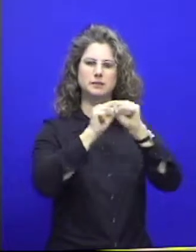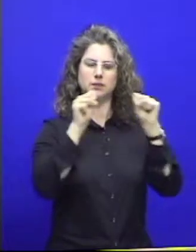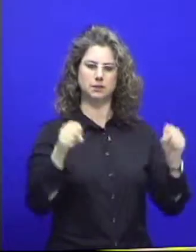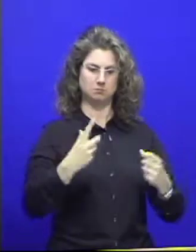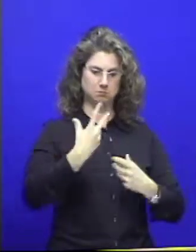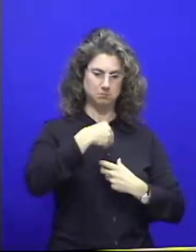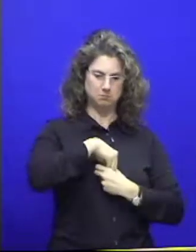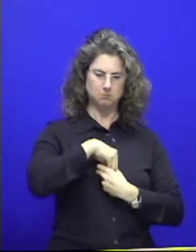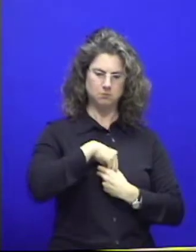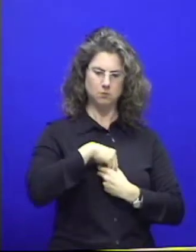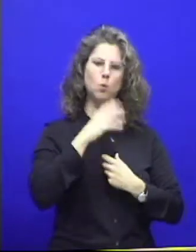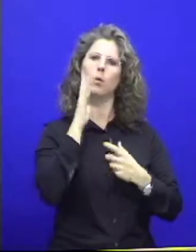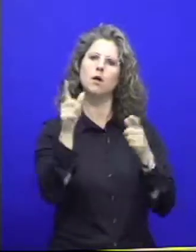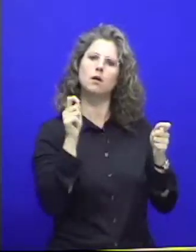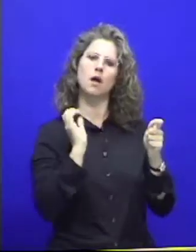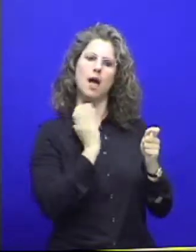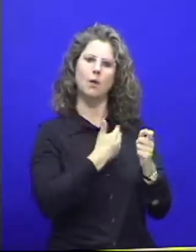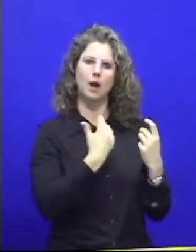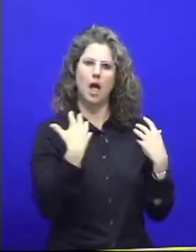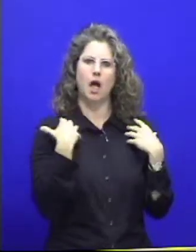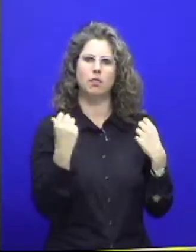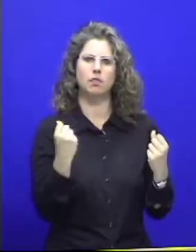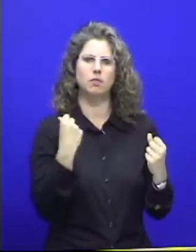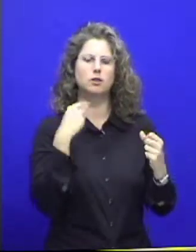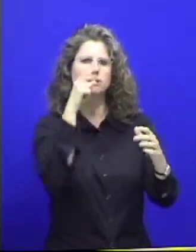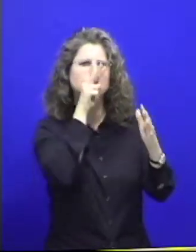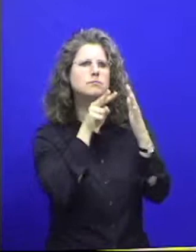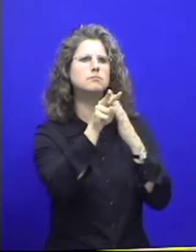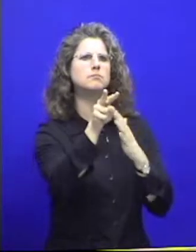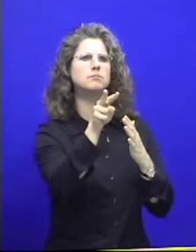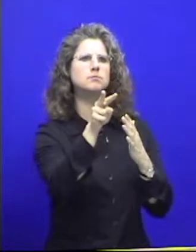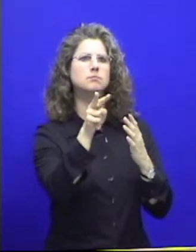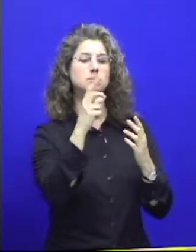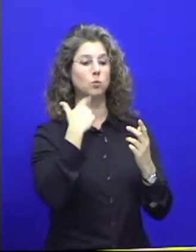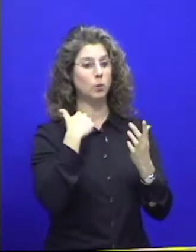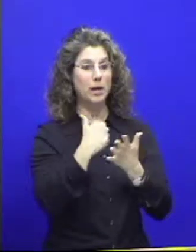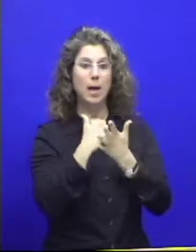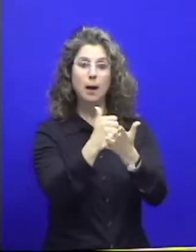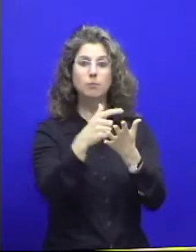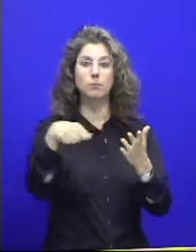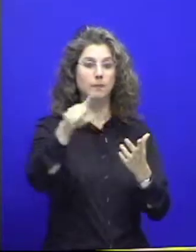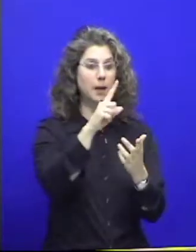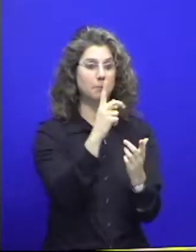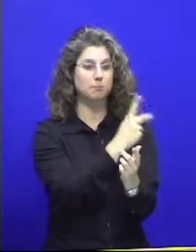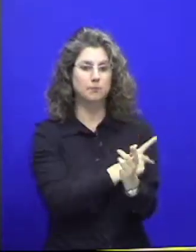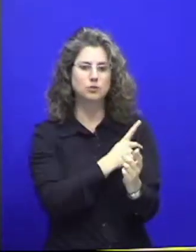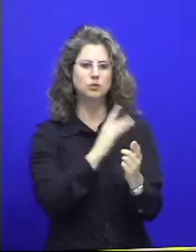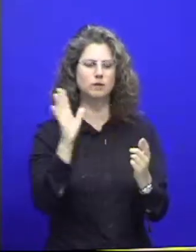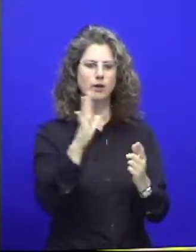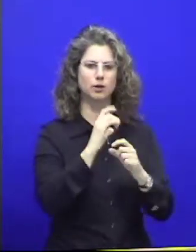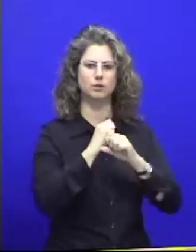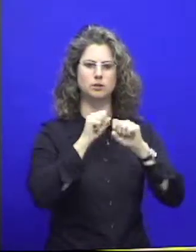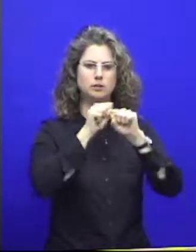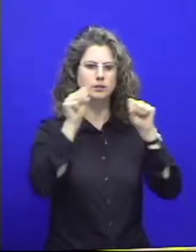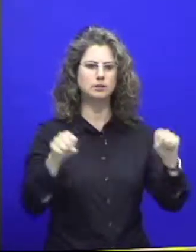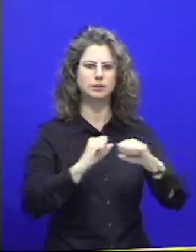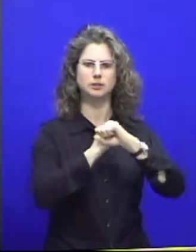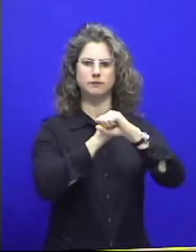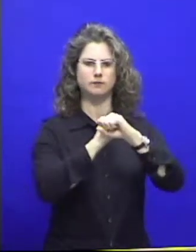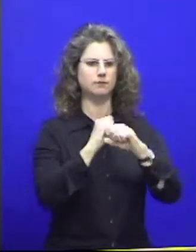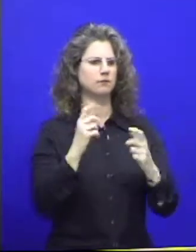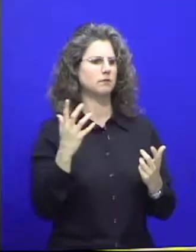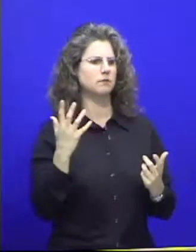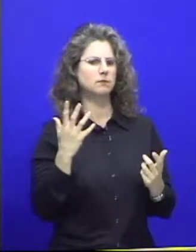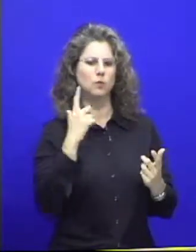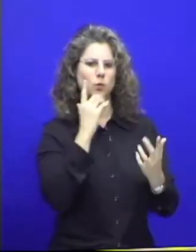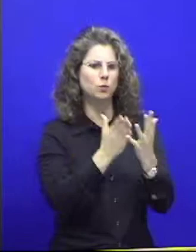and well-being. And to the degree to which we can help bolster the patient's immune system through supportive